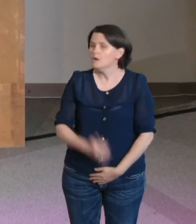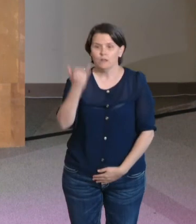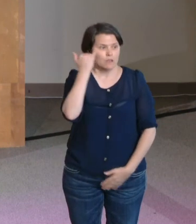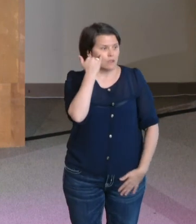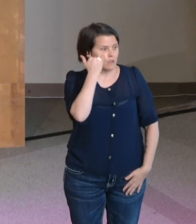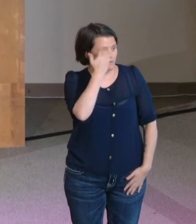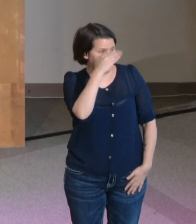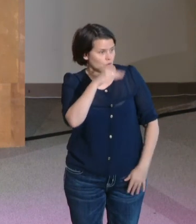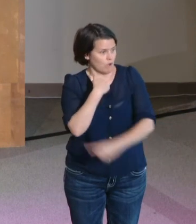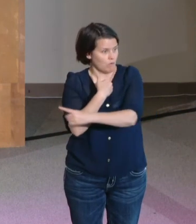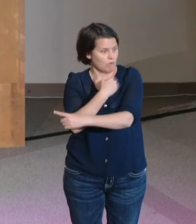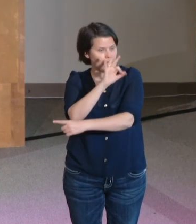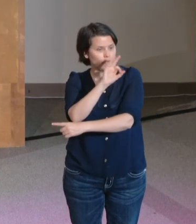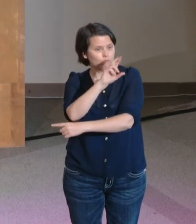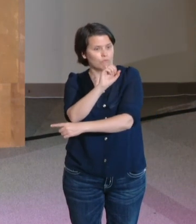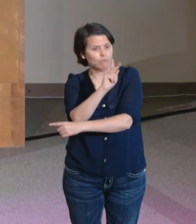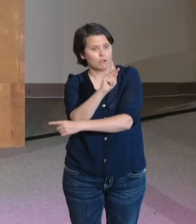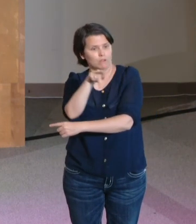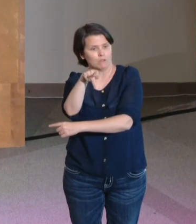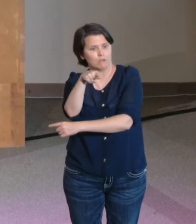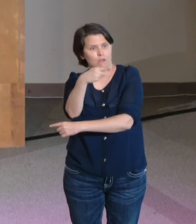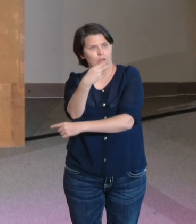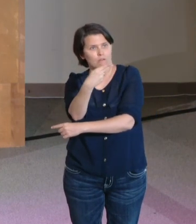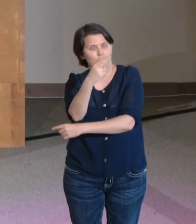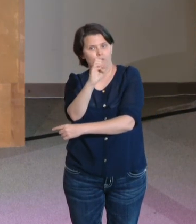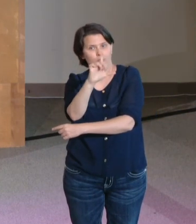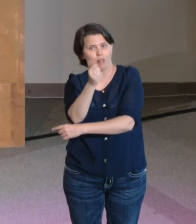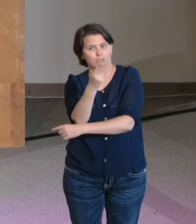This is Frank Felon. He is our board president.